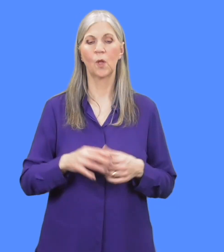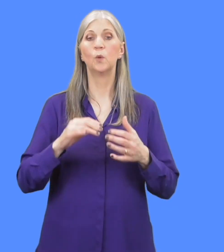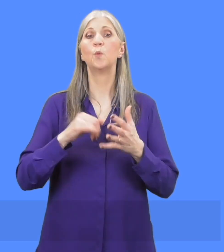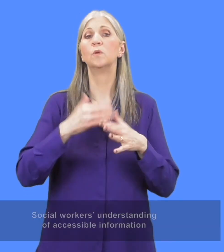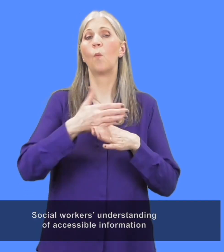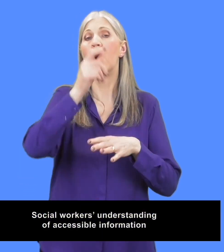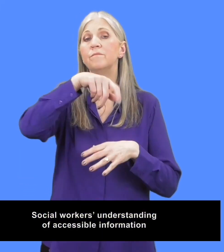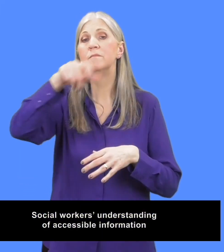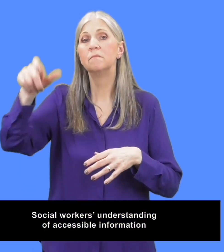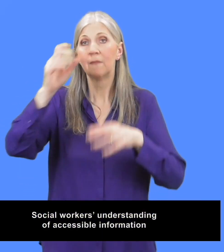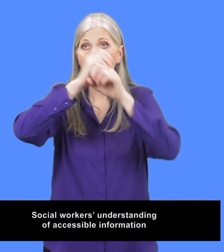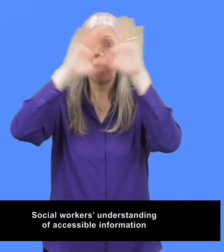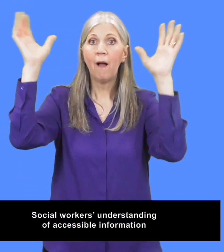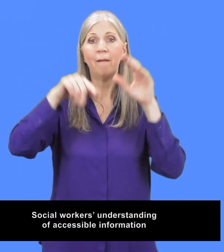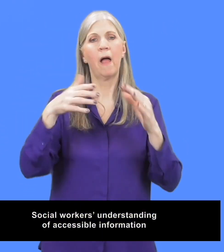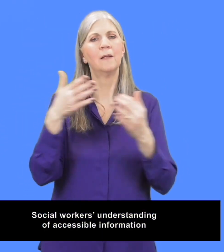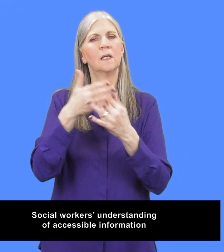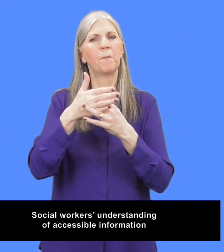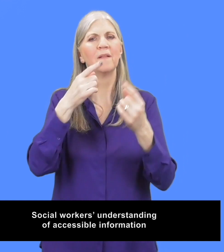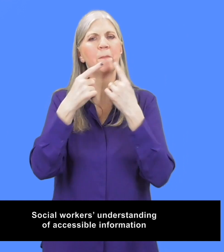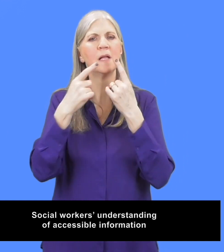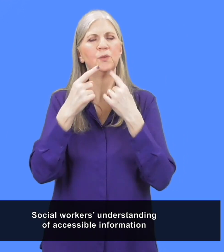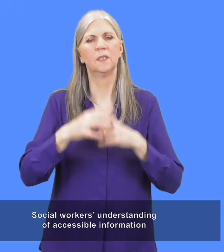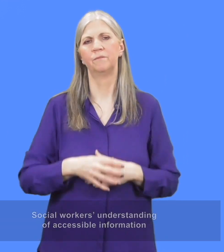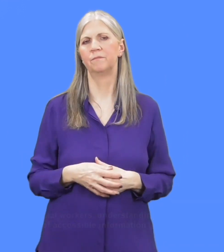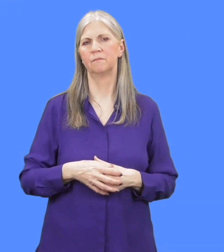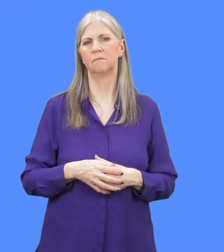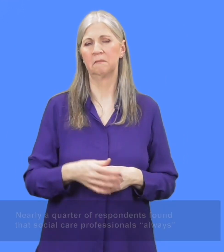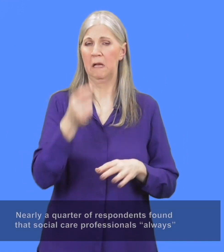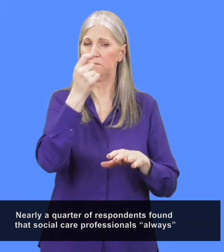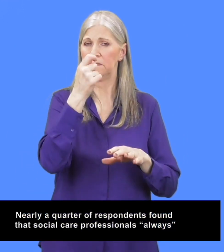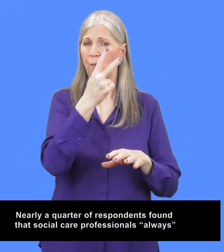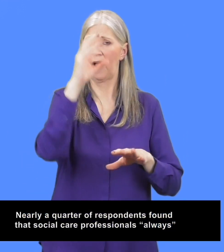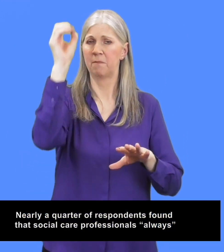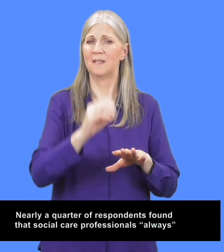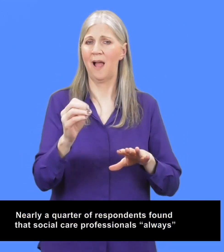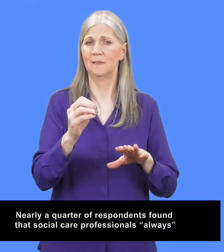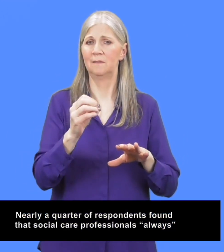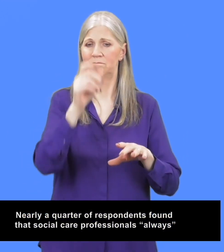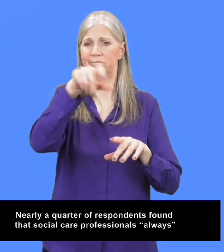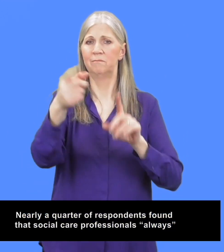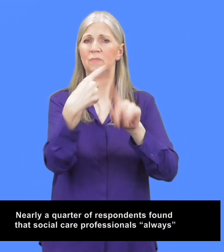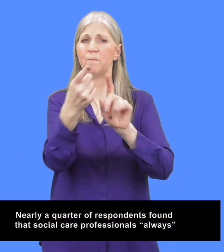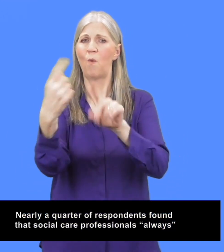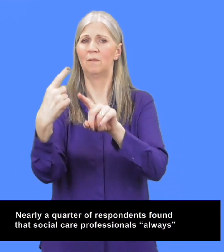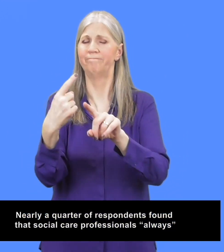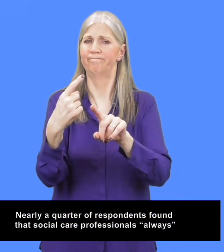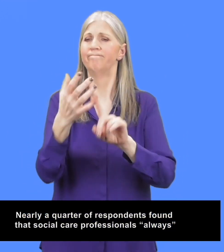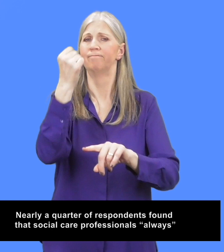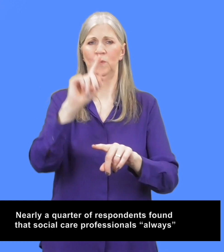Social workers' understanding of accessible information. Nearly a quarter of respondents from the social care professionals